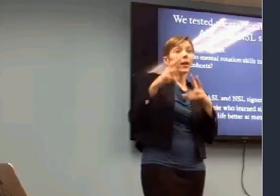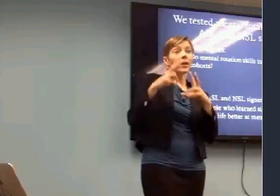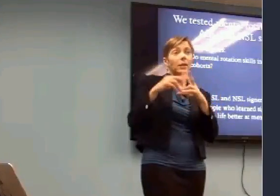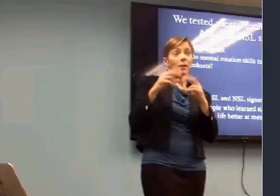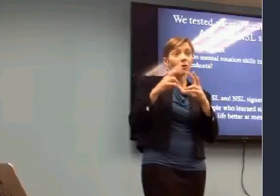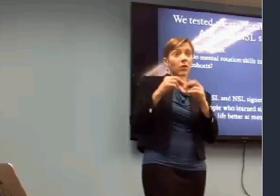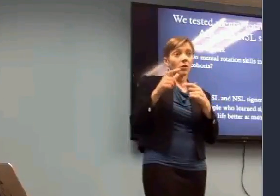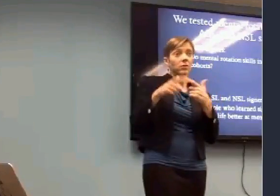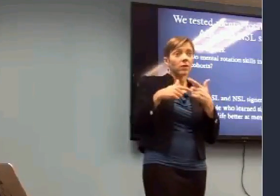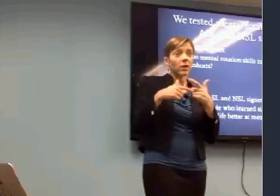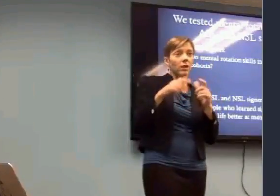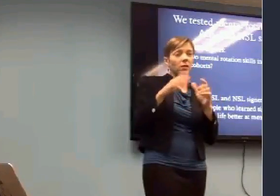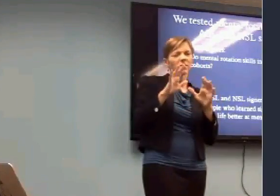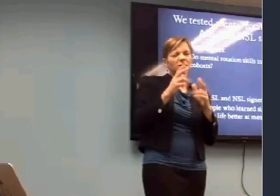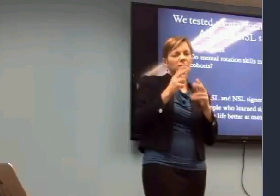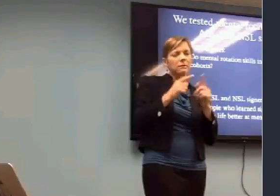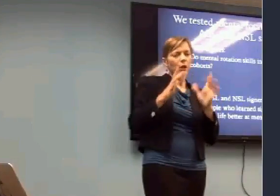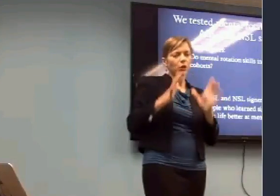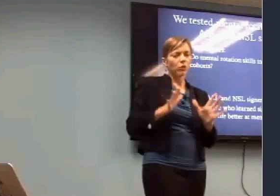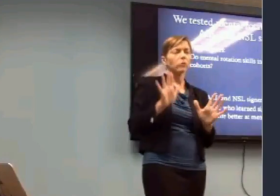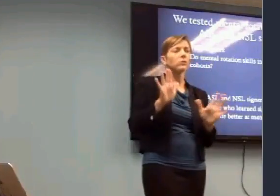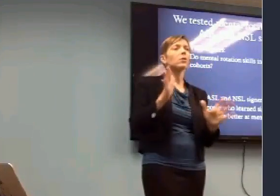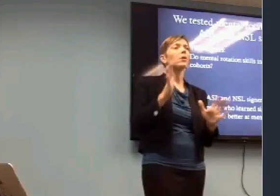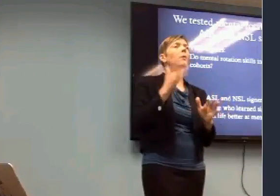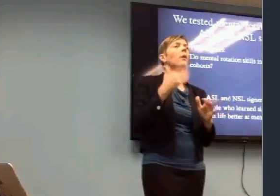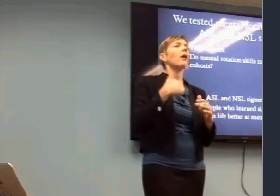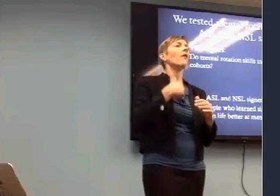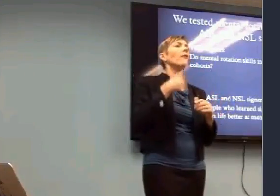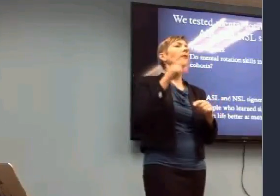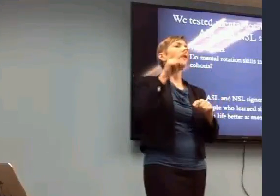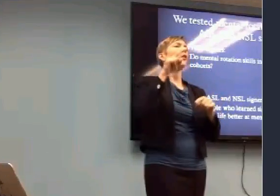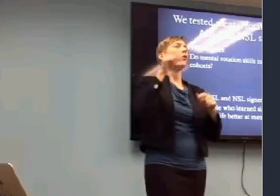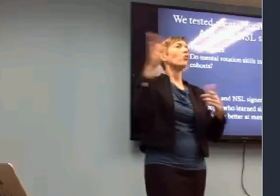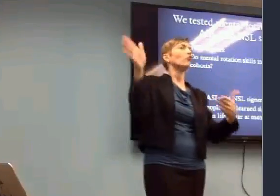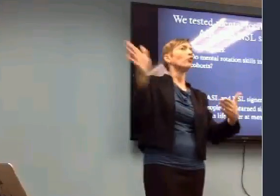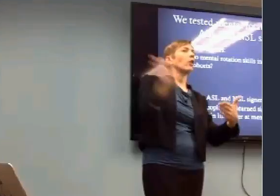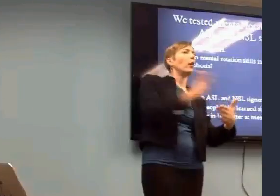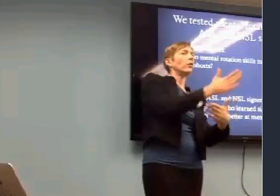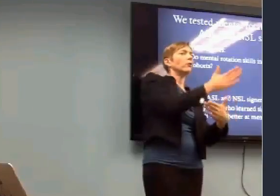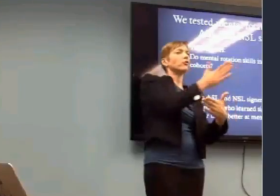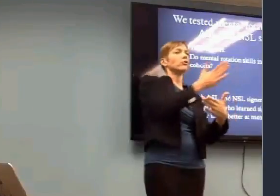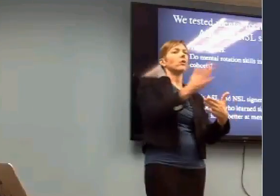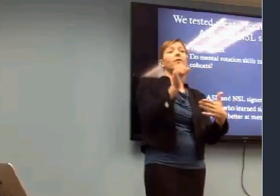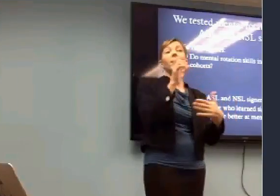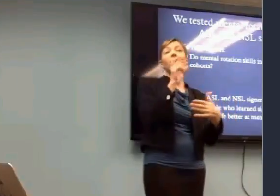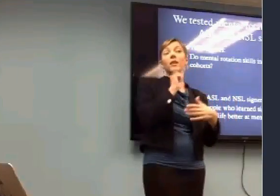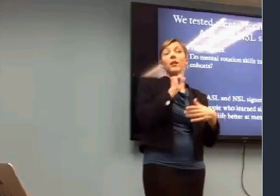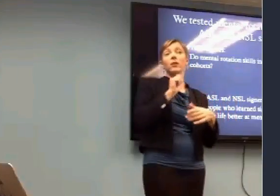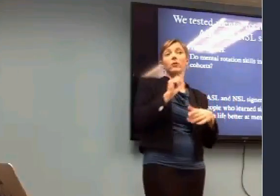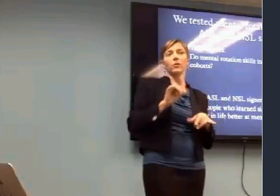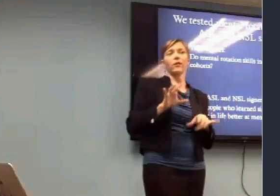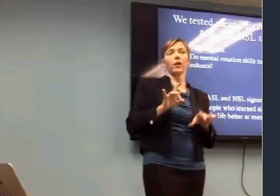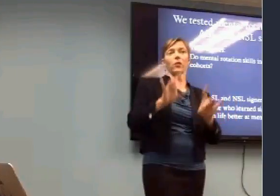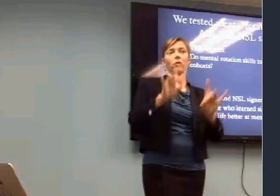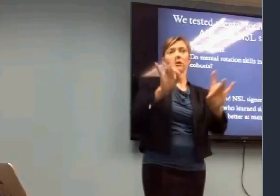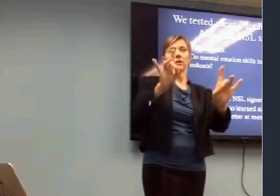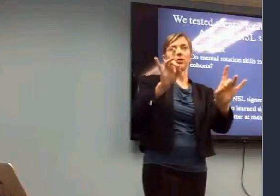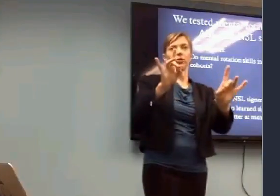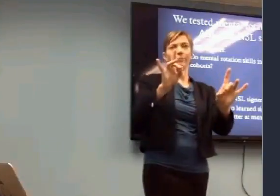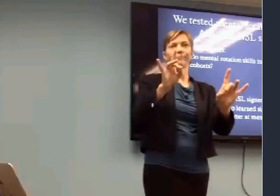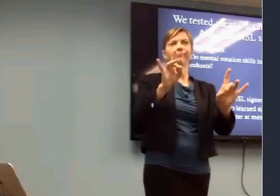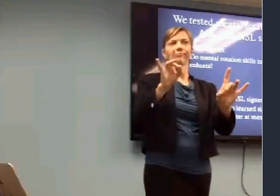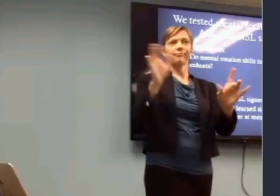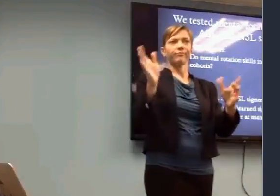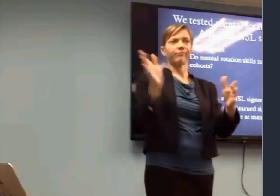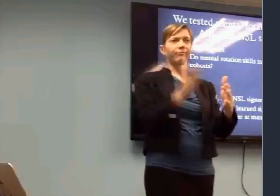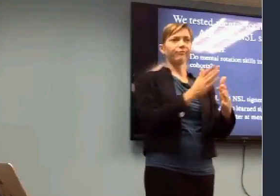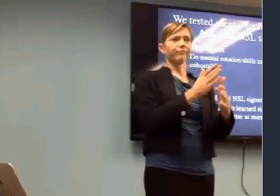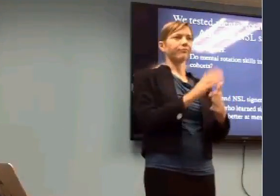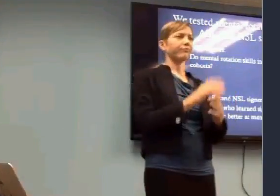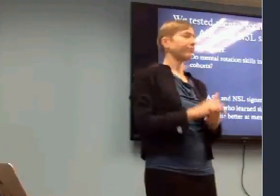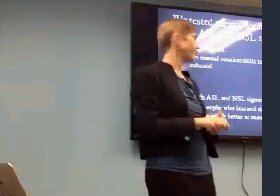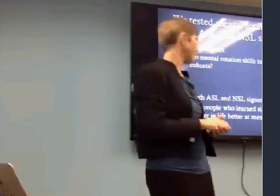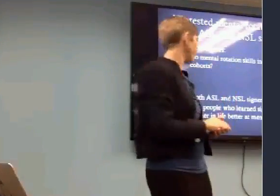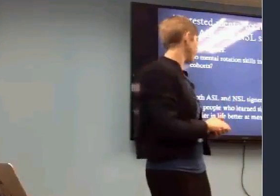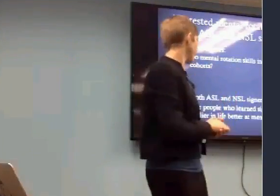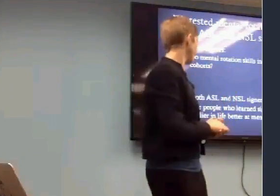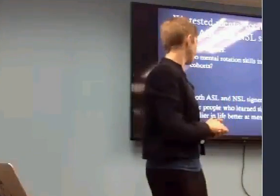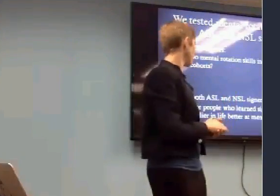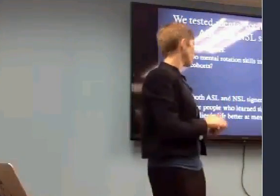And the reason why that I'm incorporating ASL signers also is because I would like to look at the variety in the